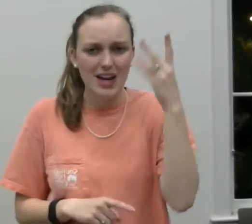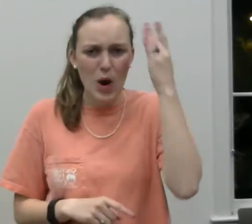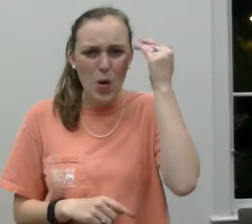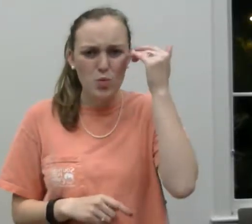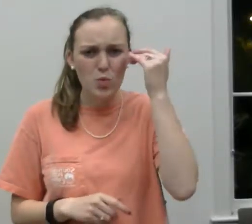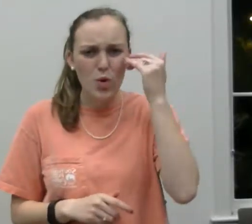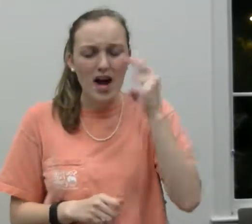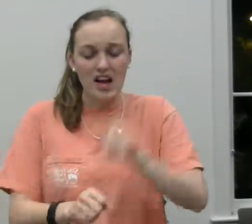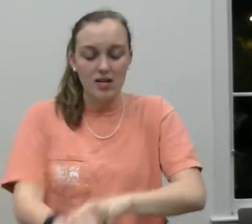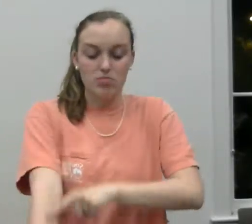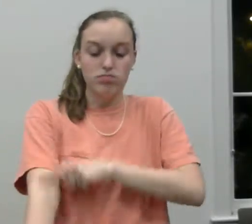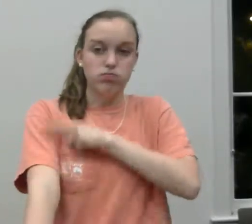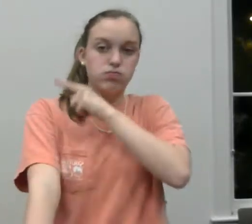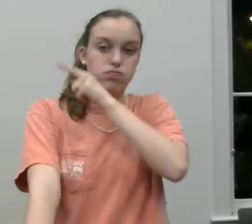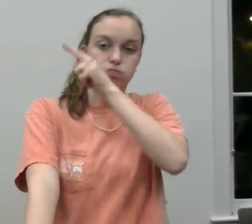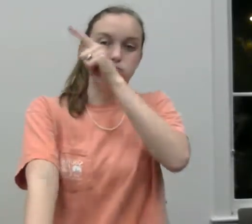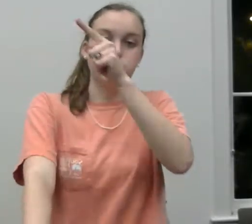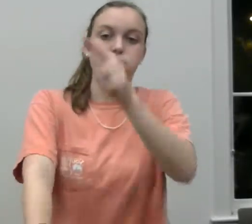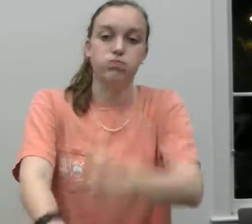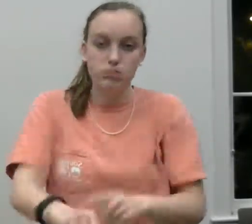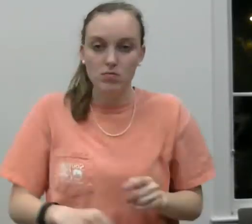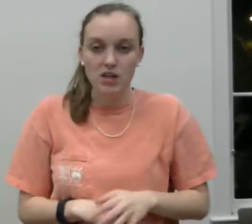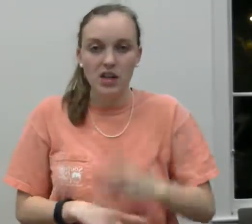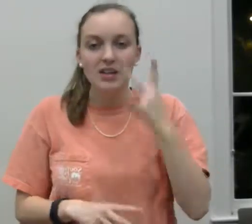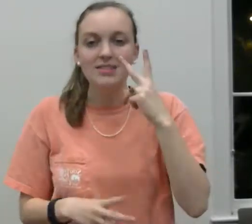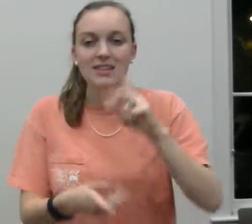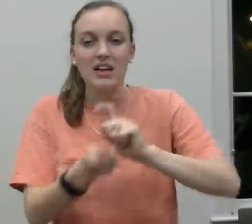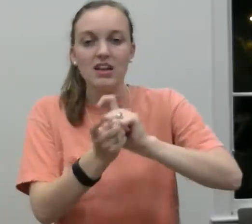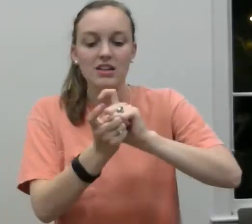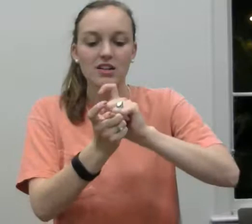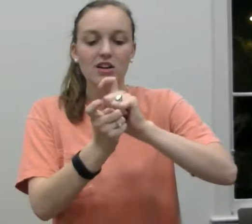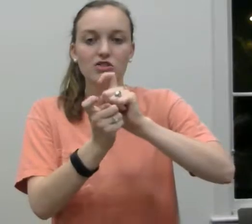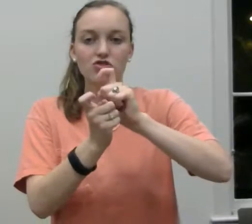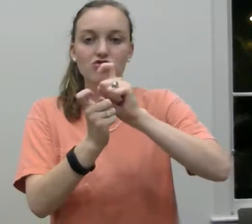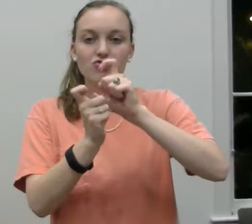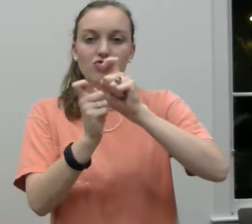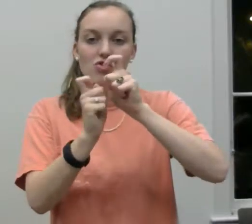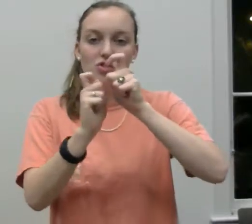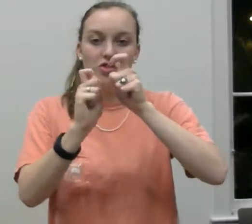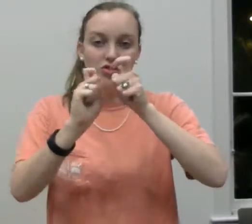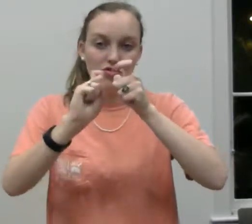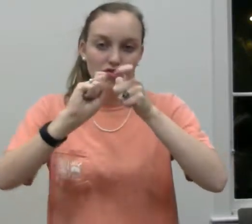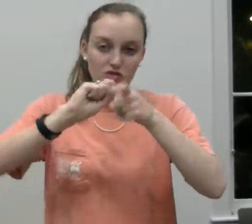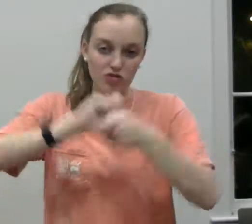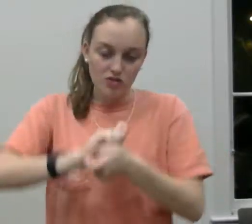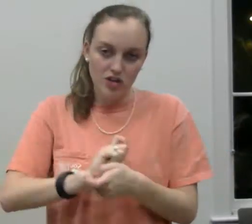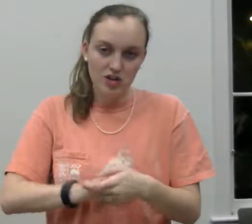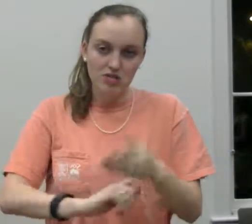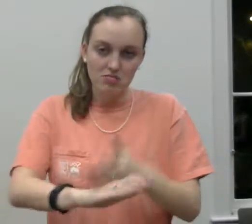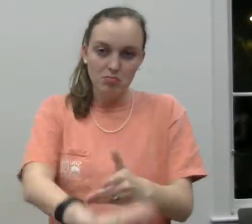lifetime. And so we're going to see changes in sequences because we name them changes in the organisms.